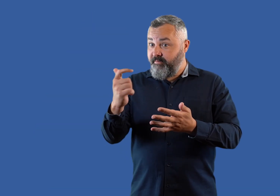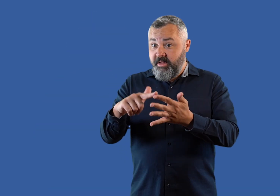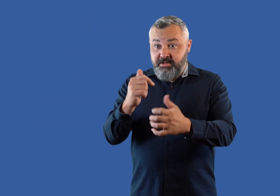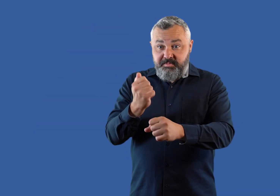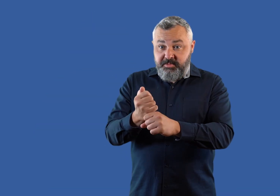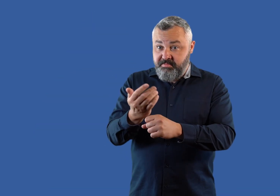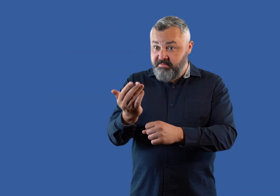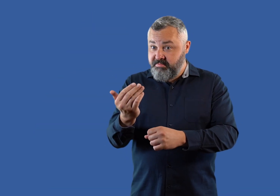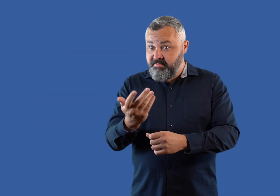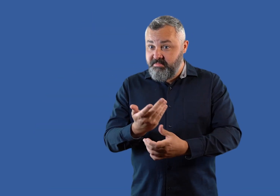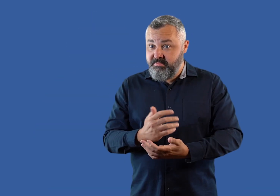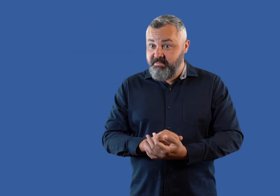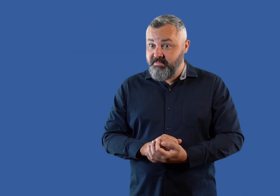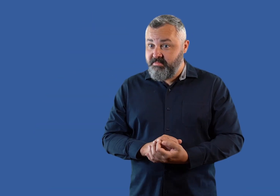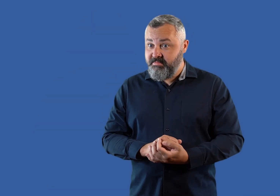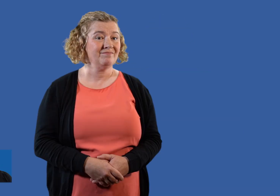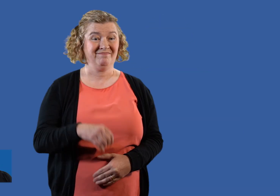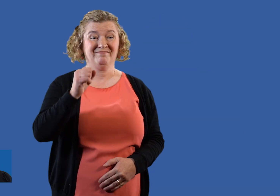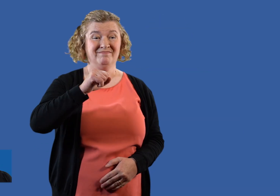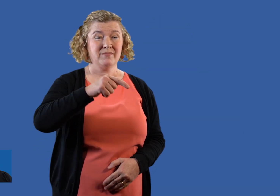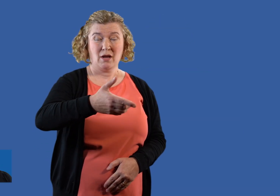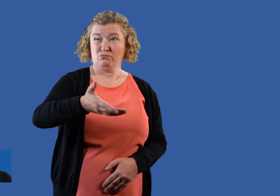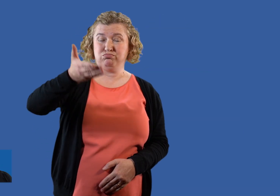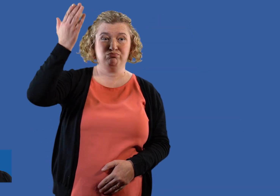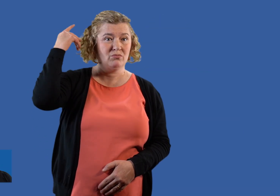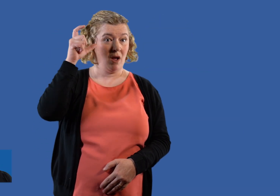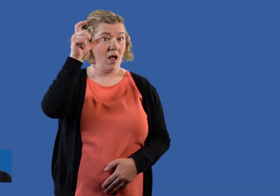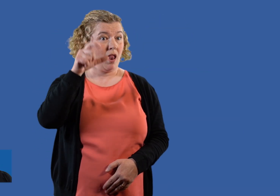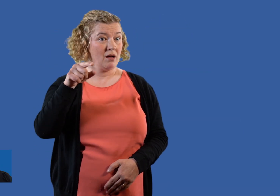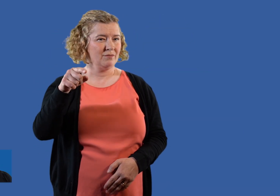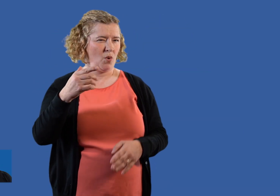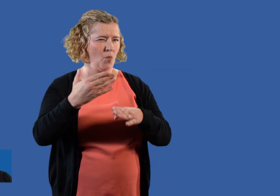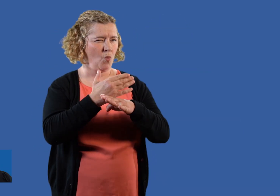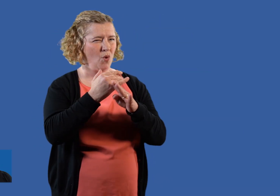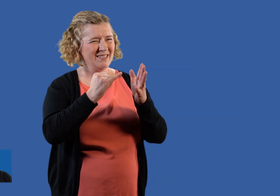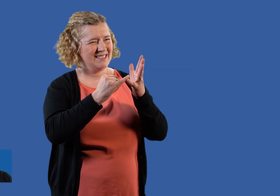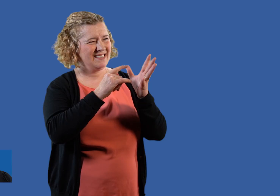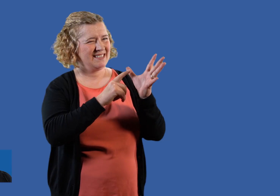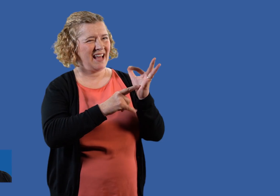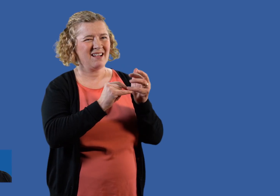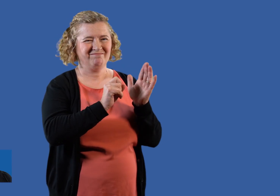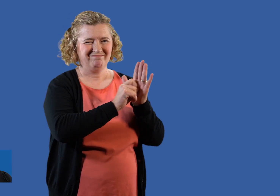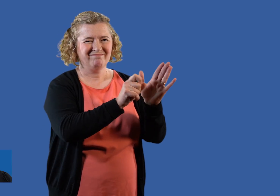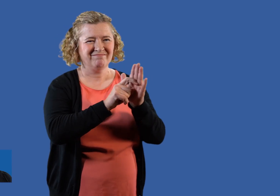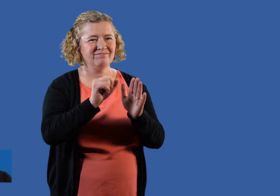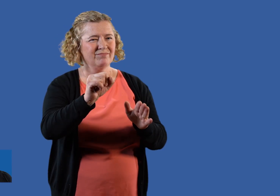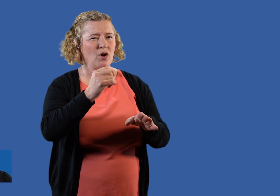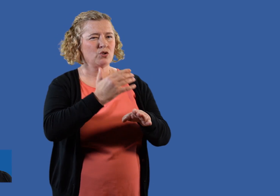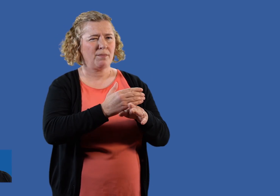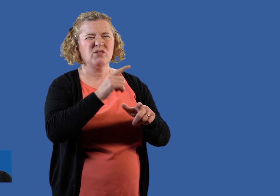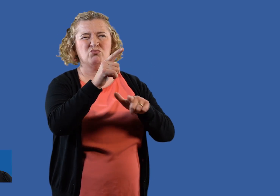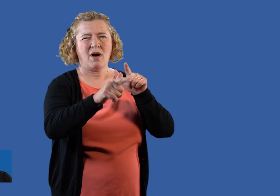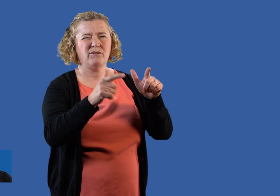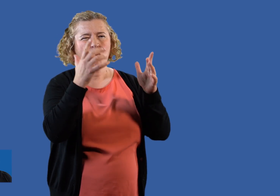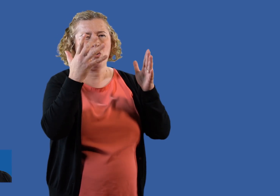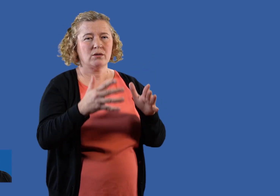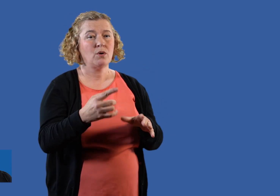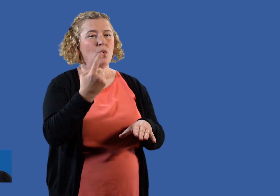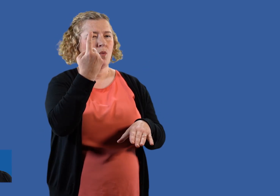you have an example of this? Many years ago, I had a client who worked in sales and their job involved travelling a lot, and one time they forgot to take